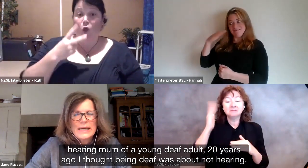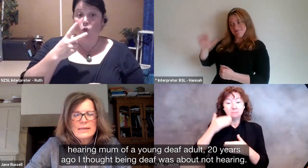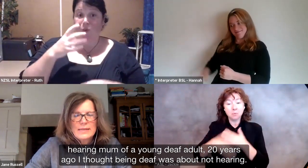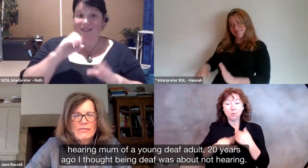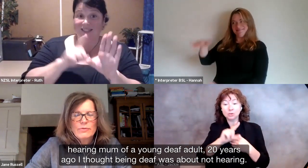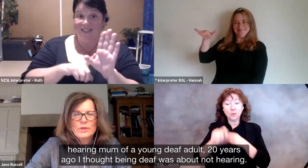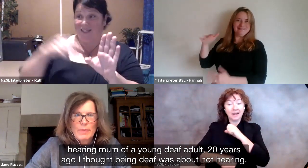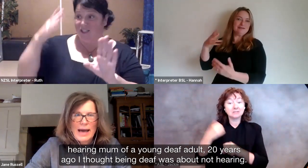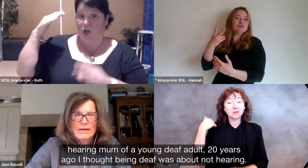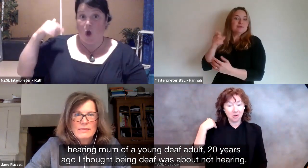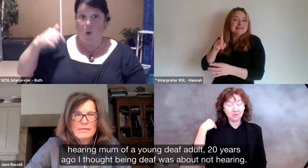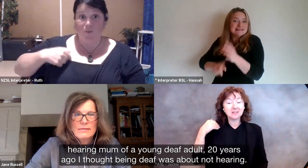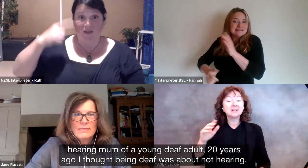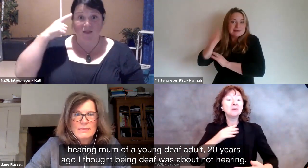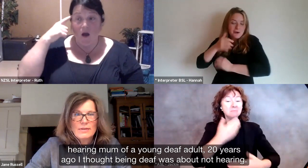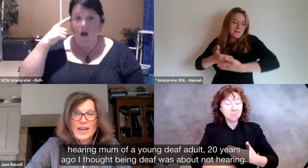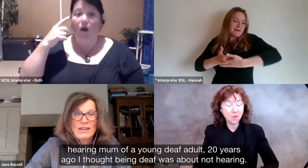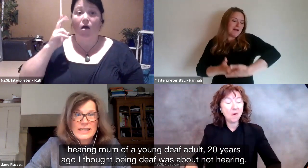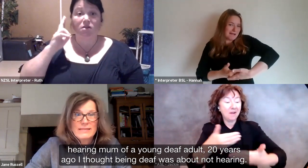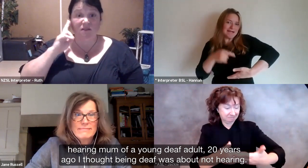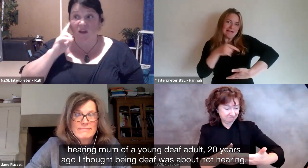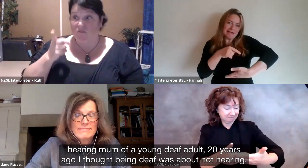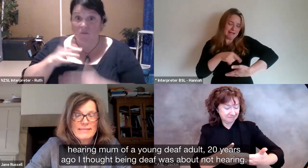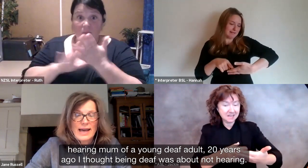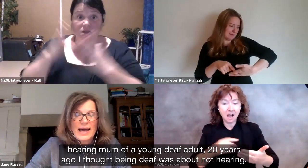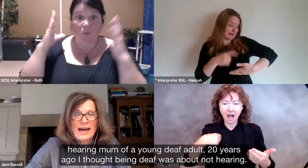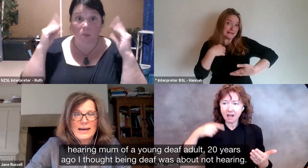being deaf was about not hearing.